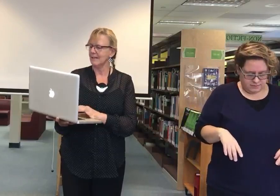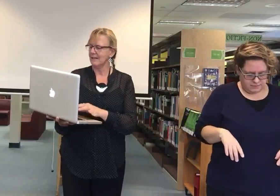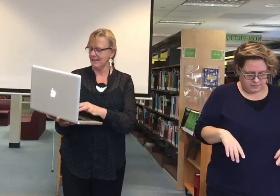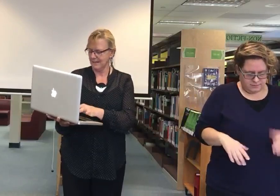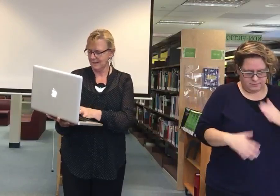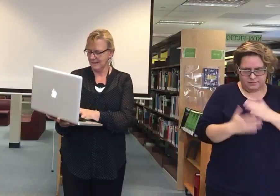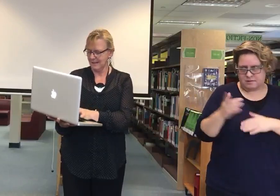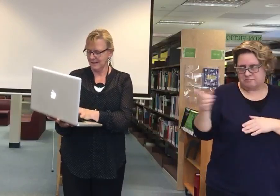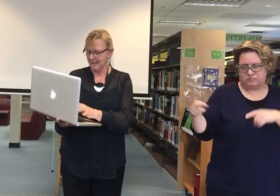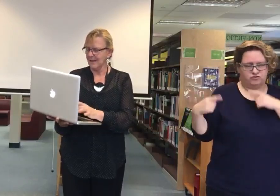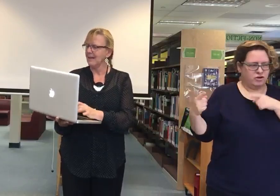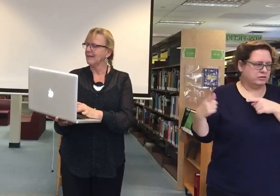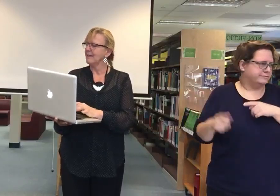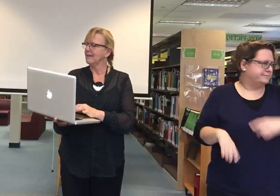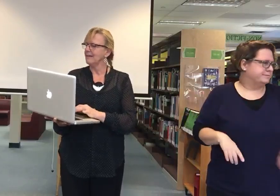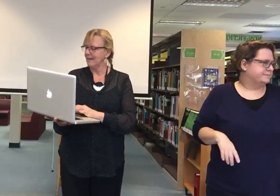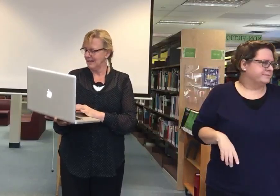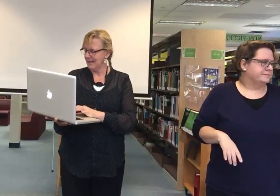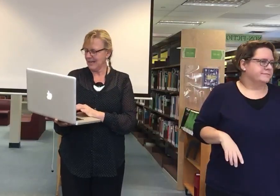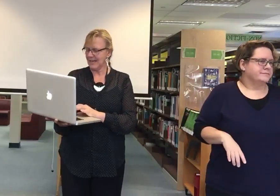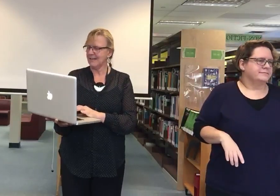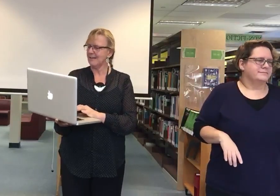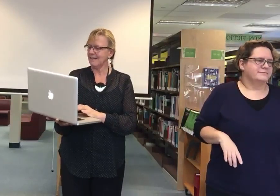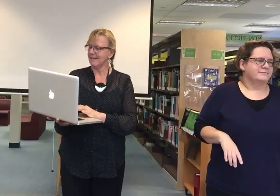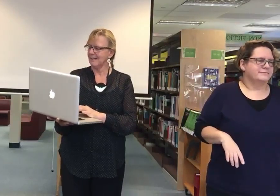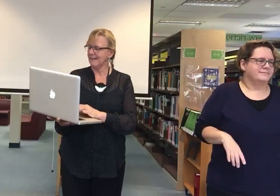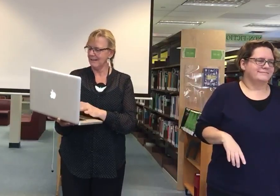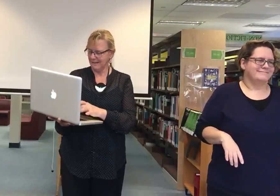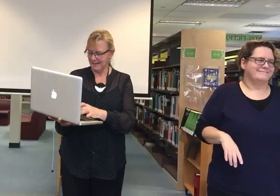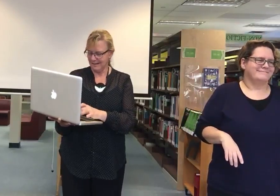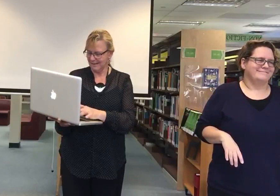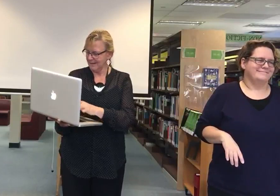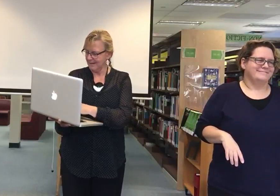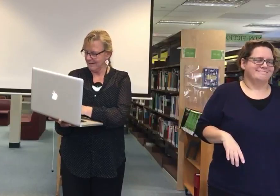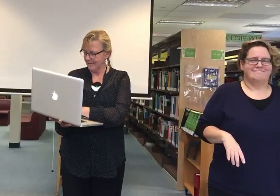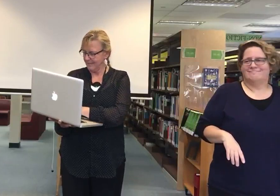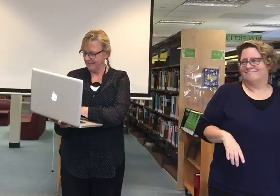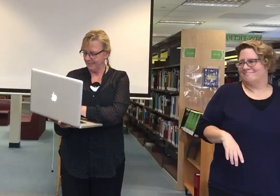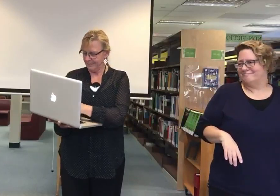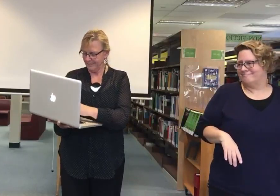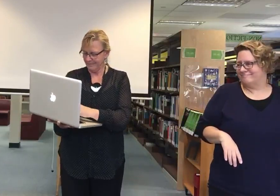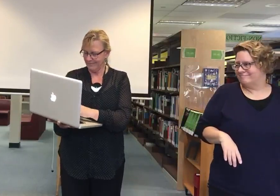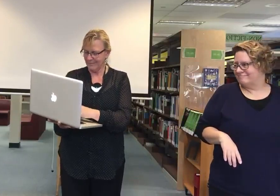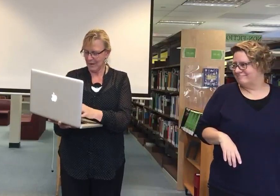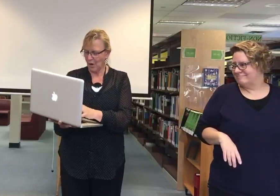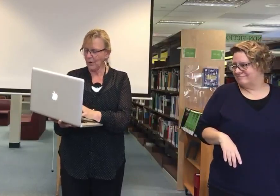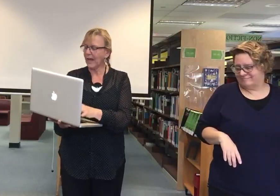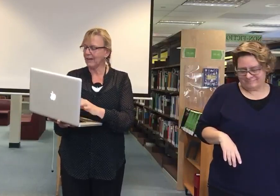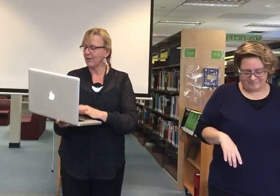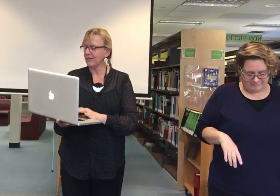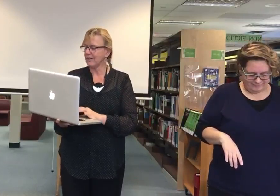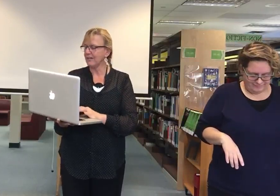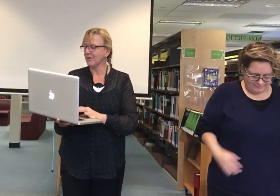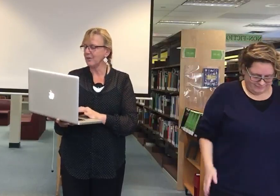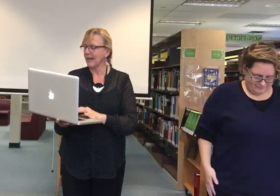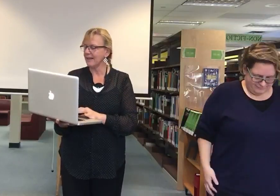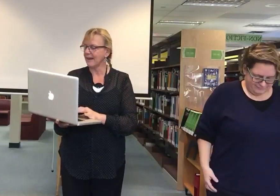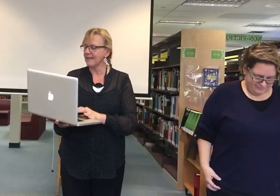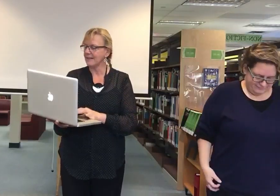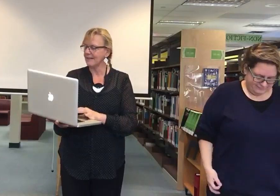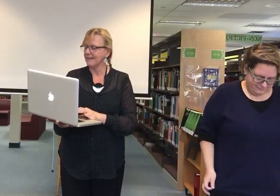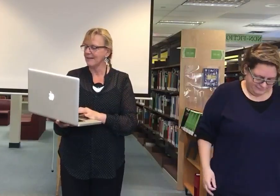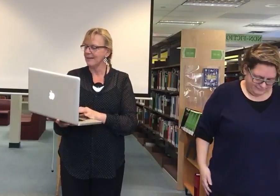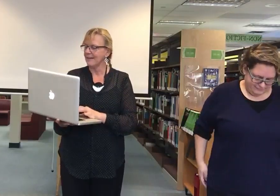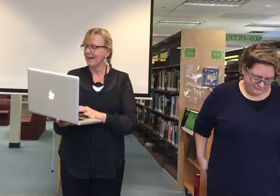to Chrome, so I have to try. Okay, so I guess I'm not going in. I'm familiar with you. Maybe. Oh, yeah, okay, maybe so you